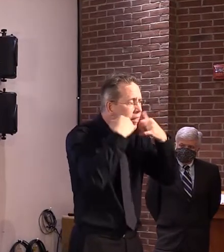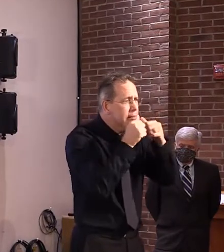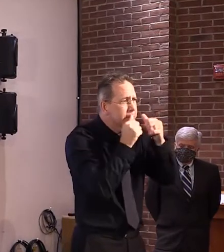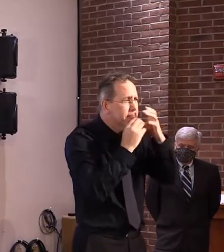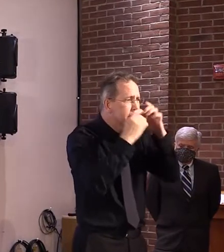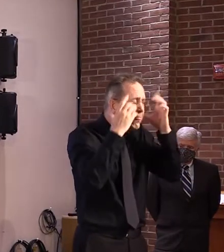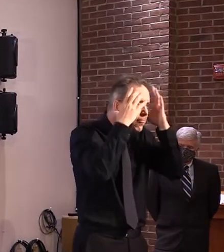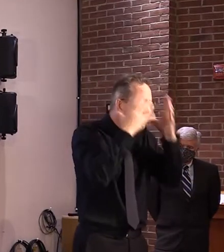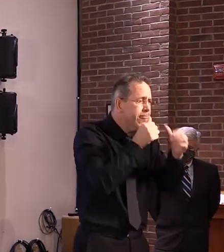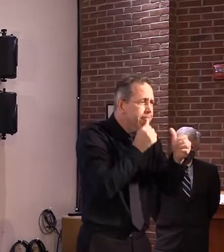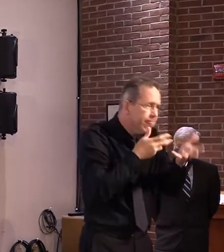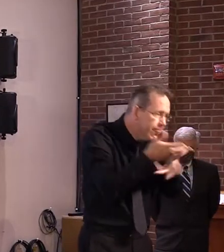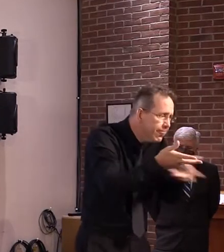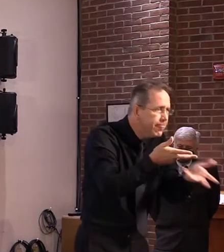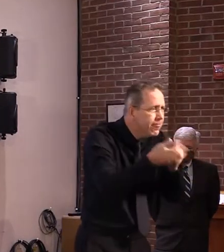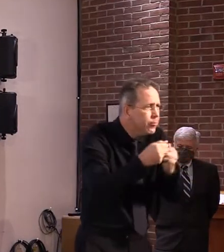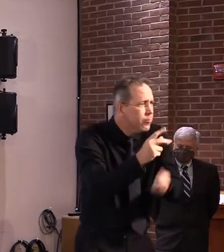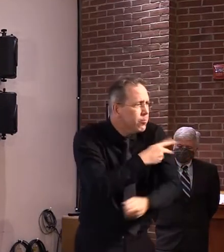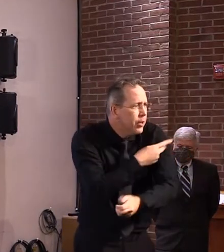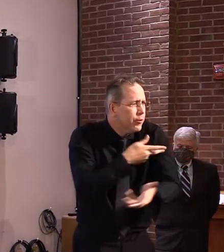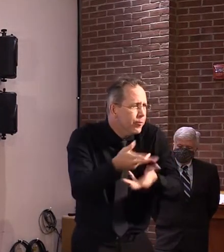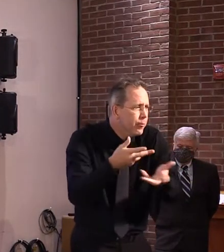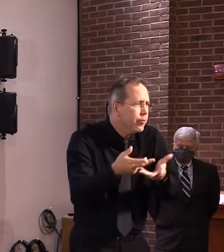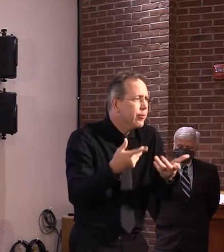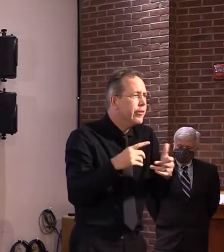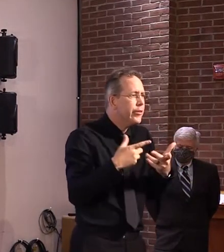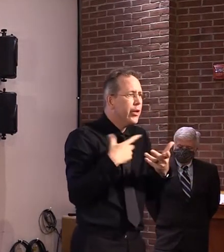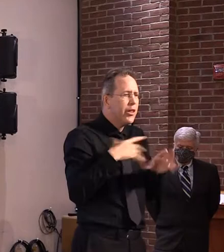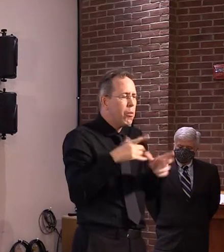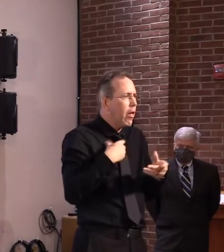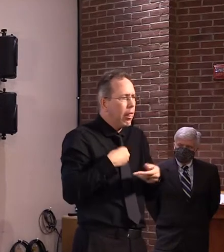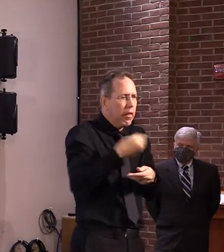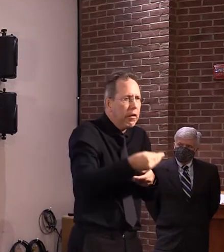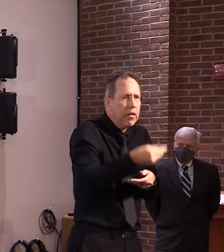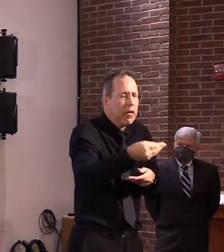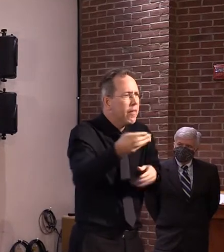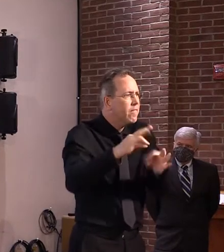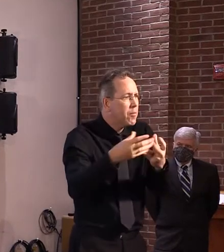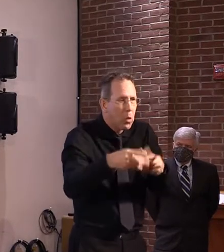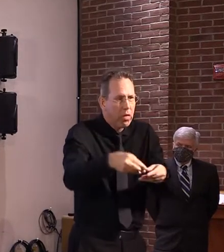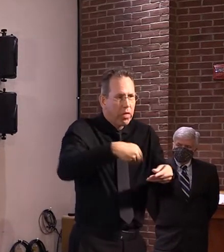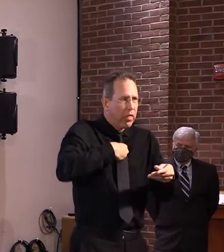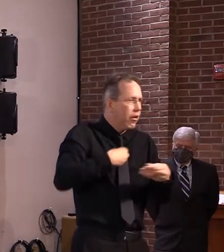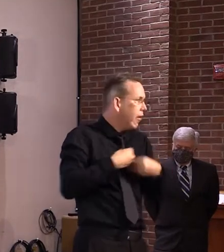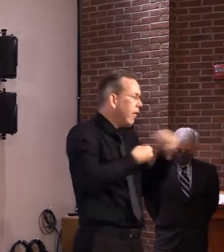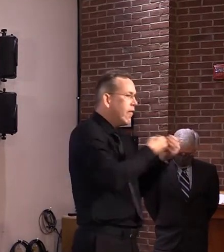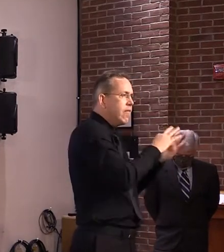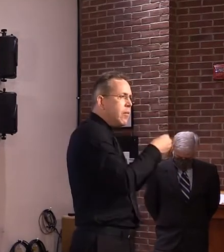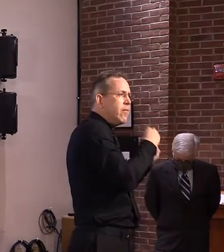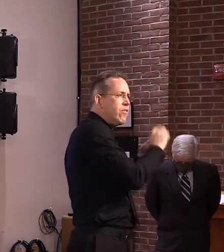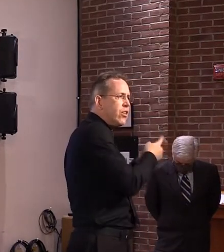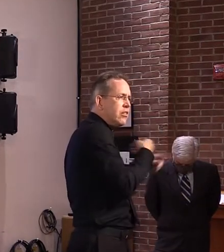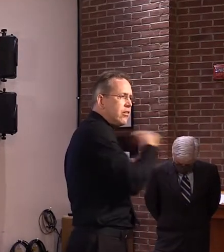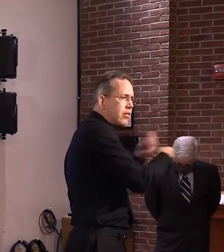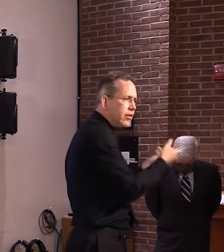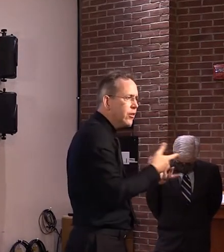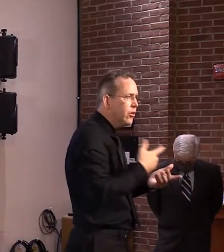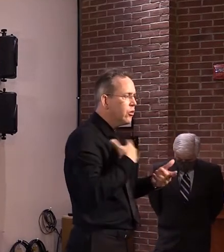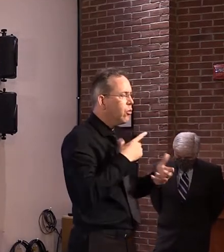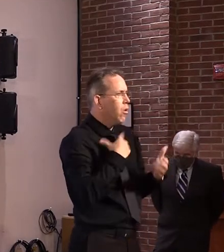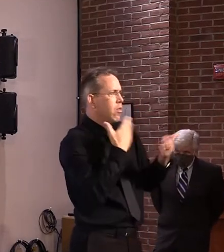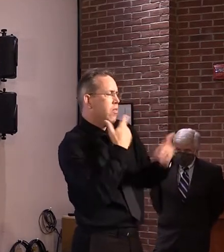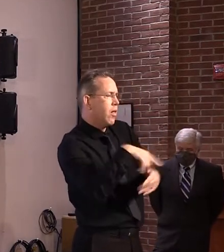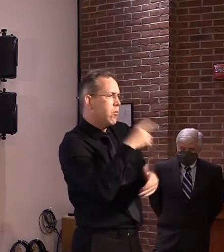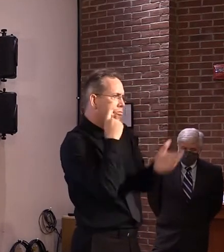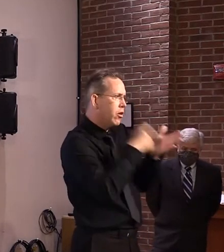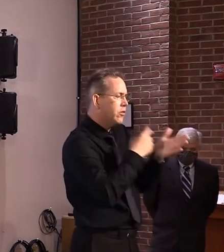on to others, including their families. They truly deserve our gratitude and appreciation.